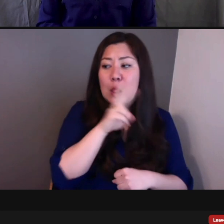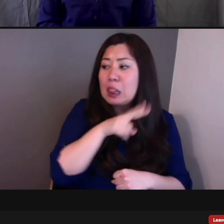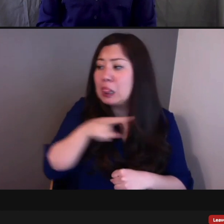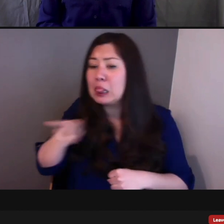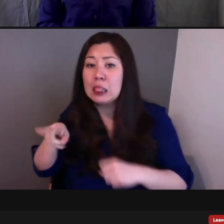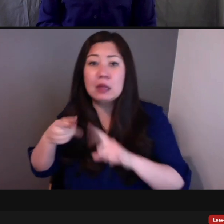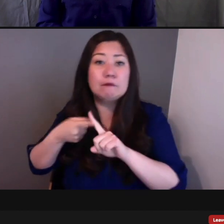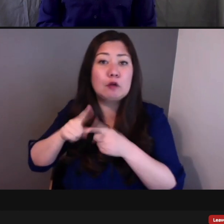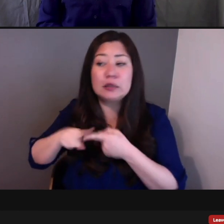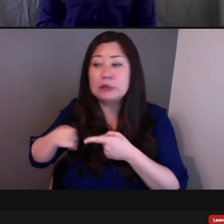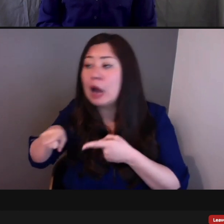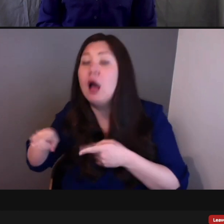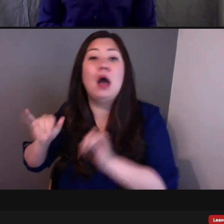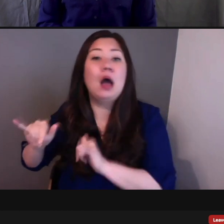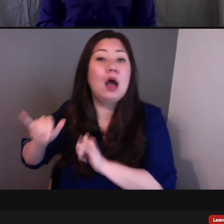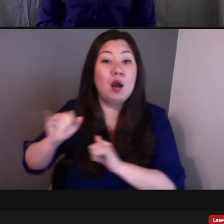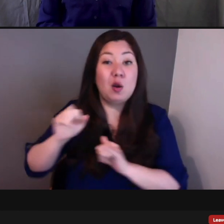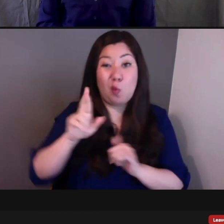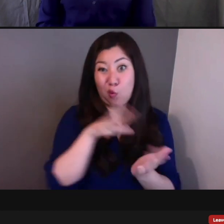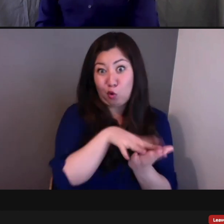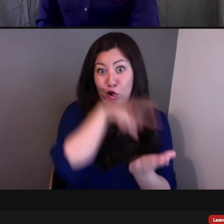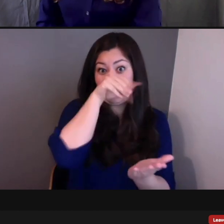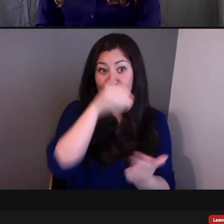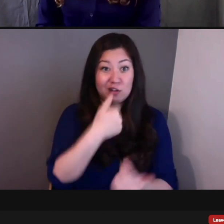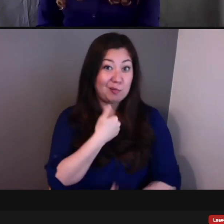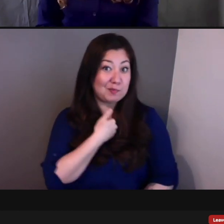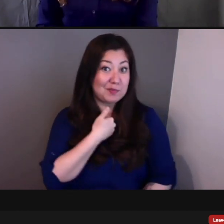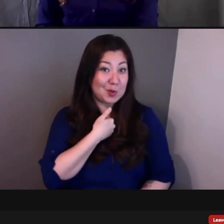background is, we're just going to go over that briefly for all of you.